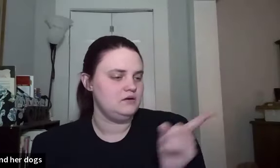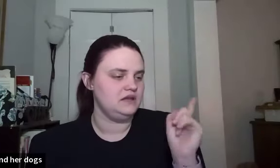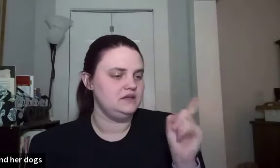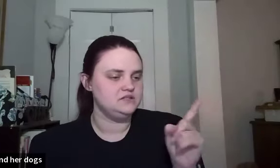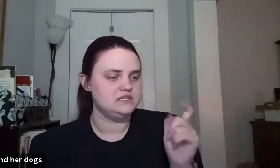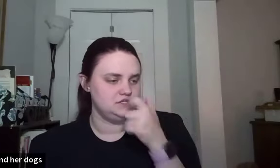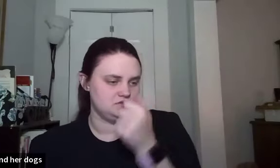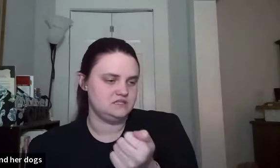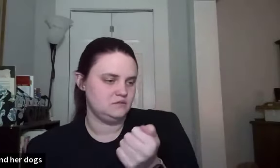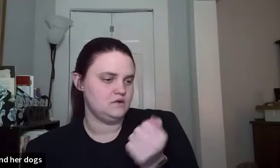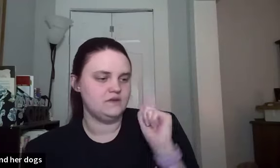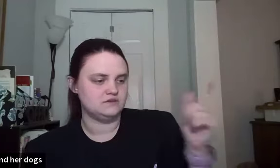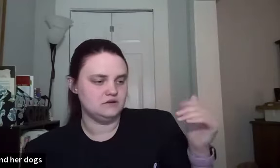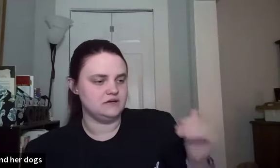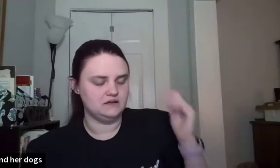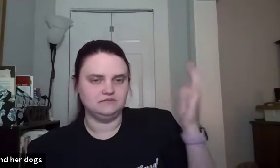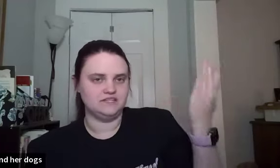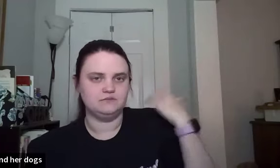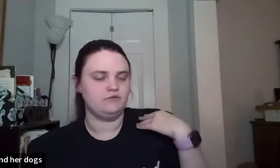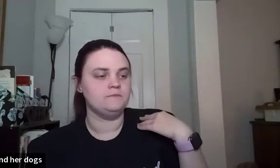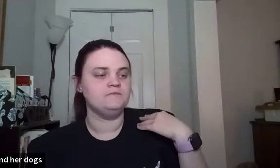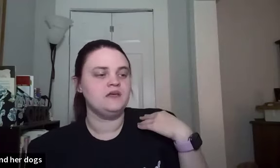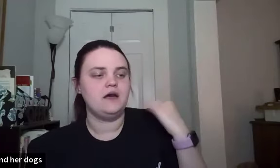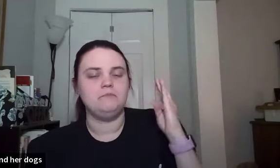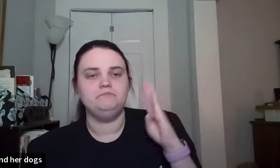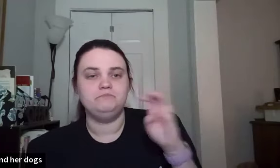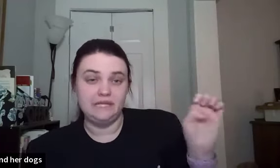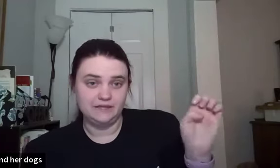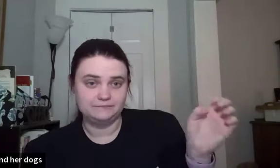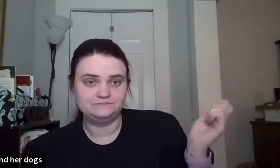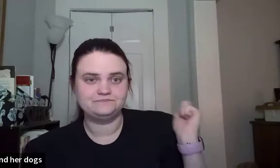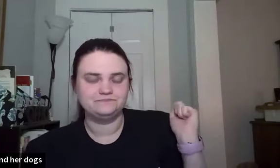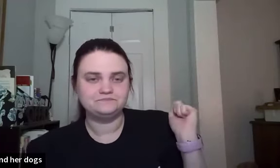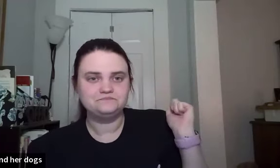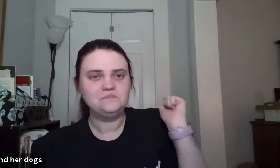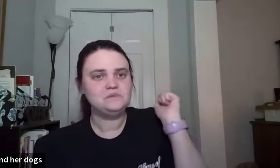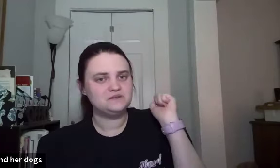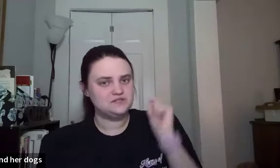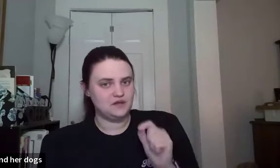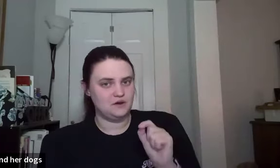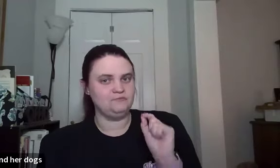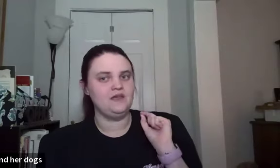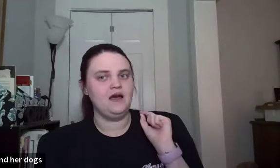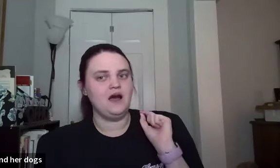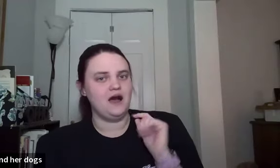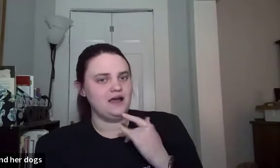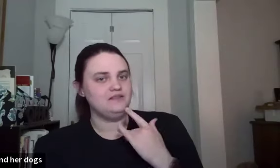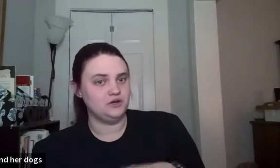Okay, here's an interesting one that's on my list from before. A bee. So I